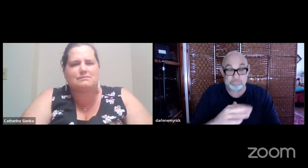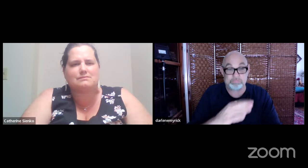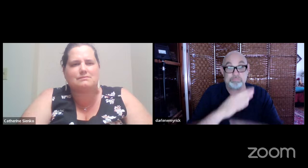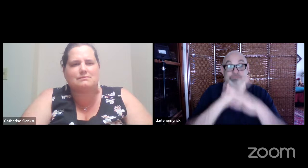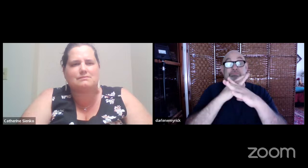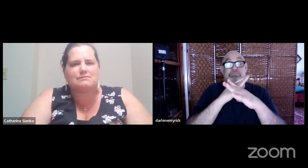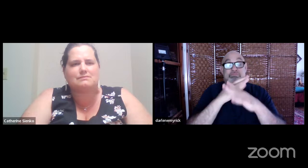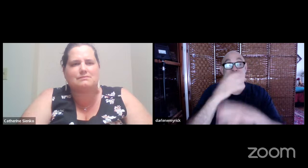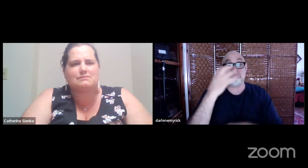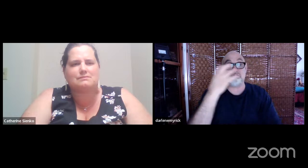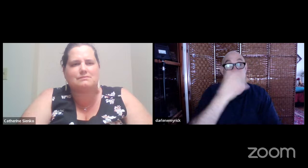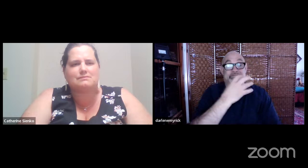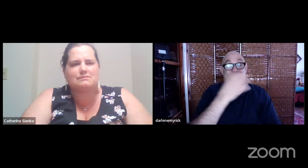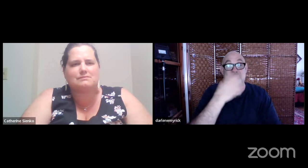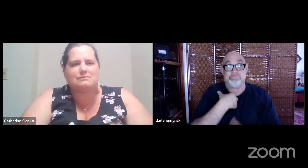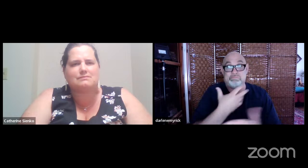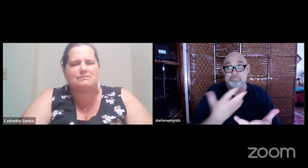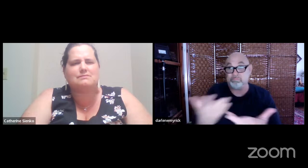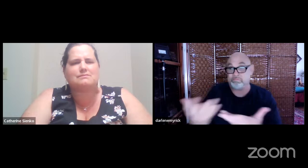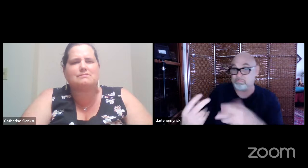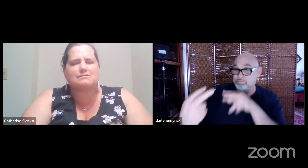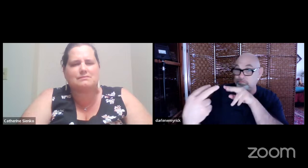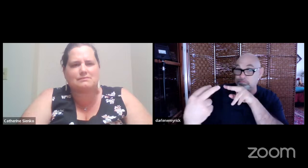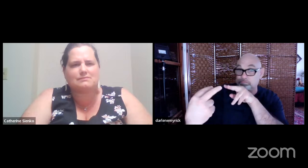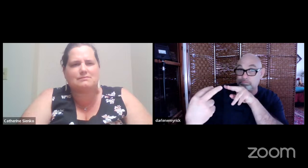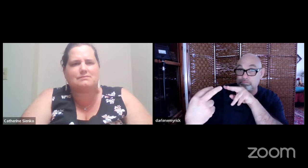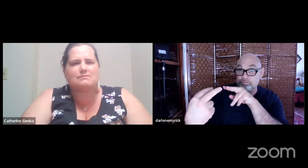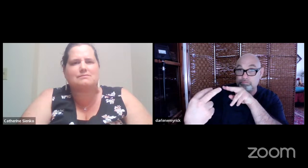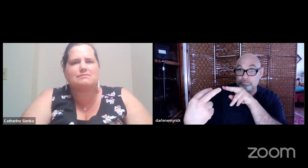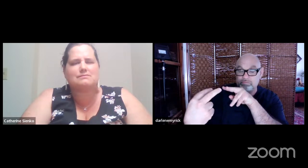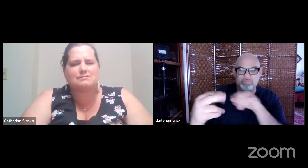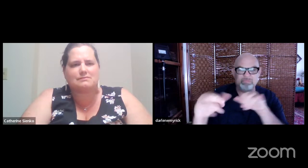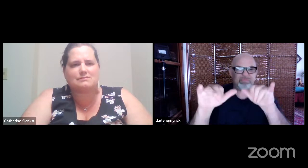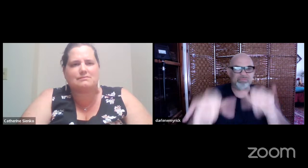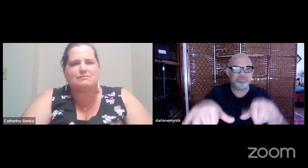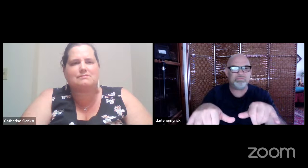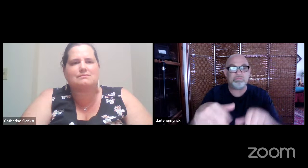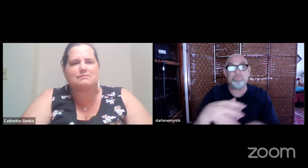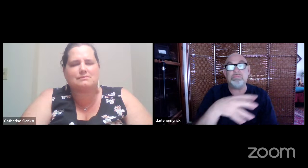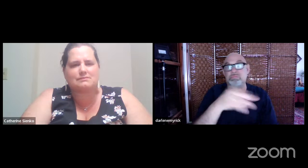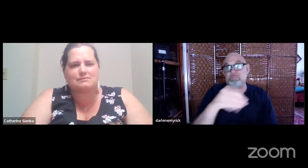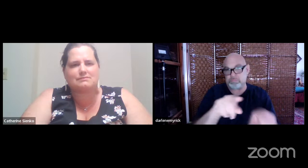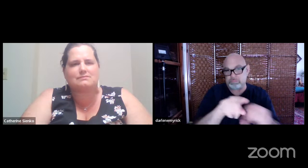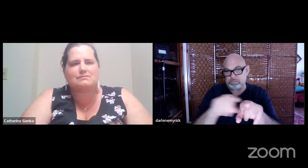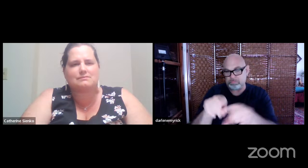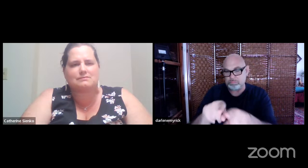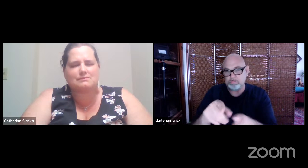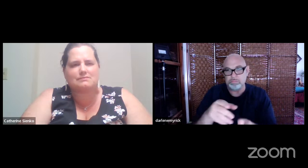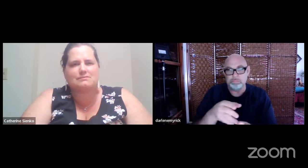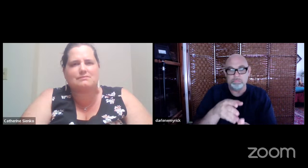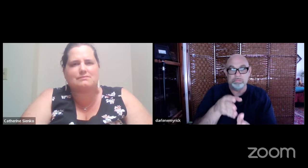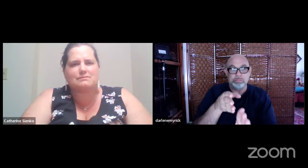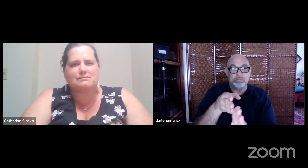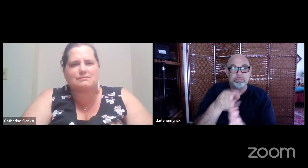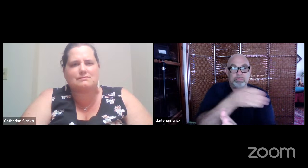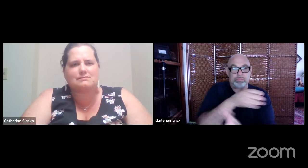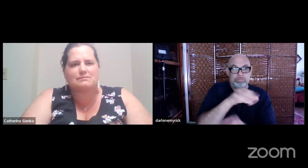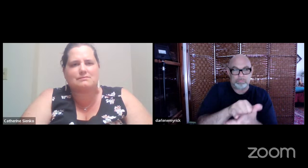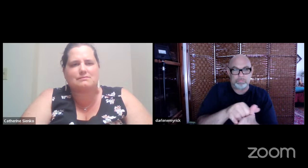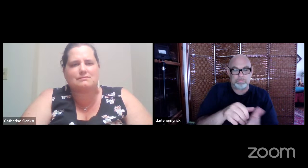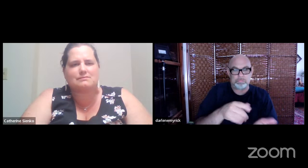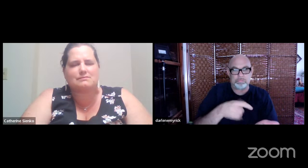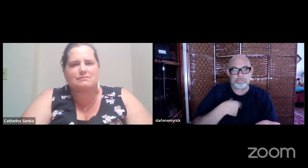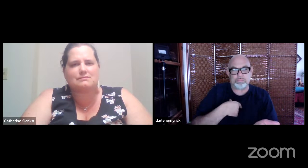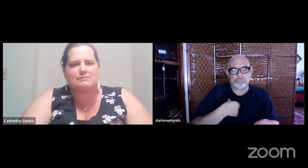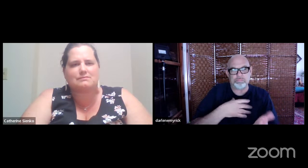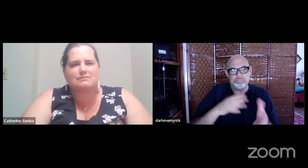left the call immediately and she shook her head after another person left the meeting. And so I